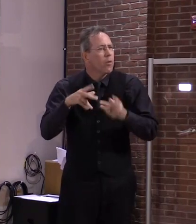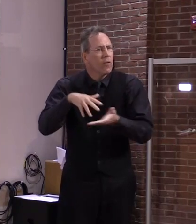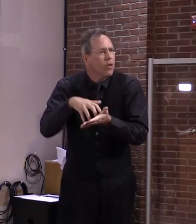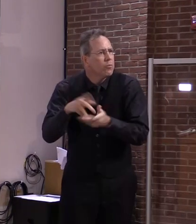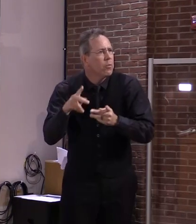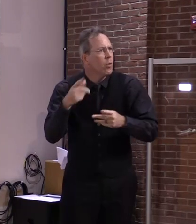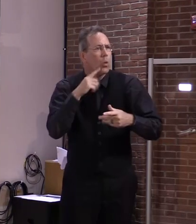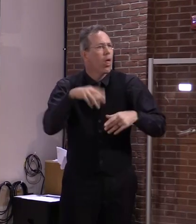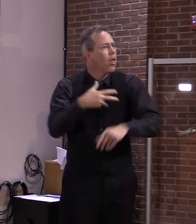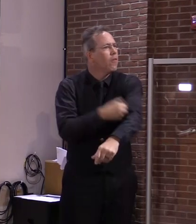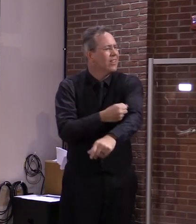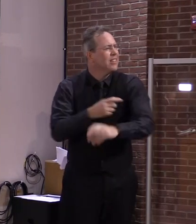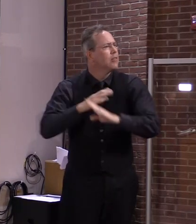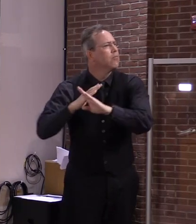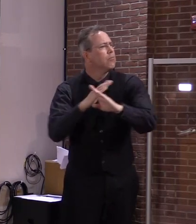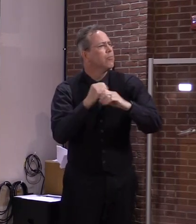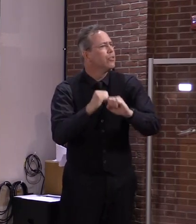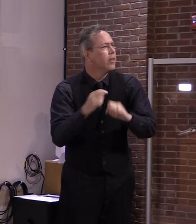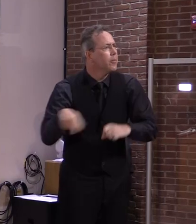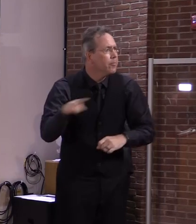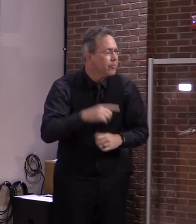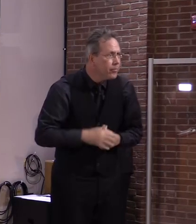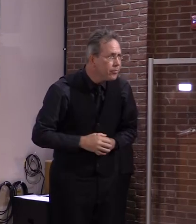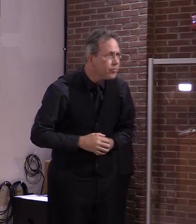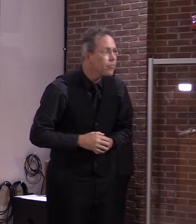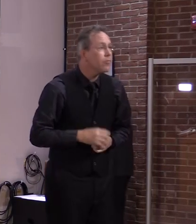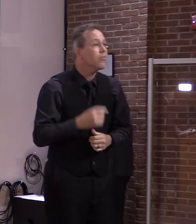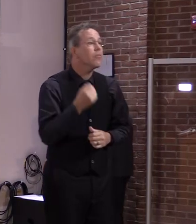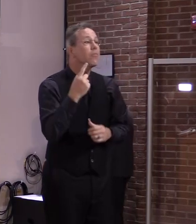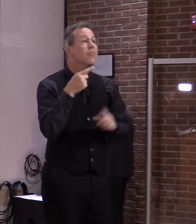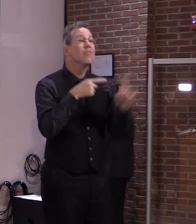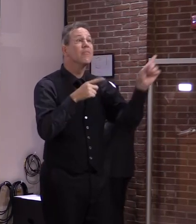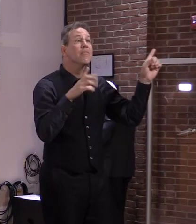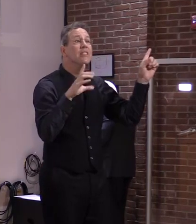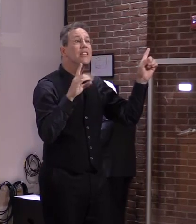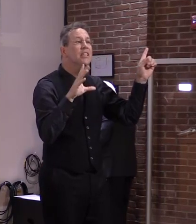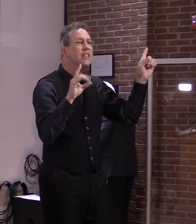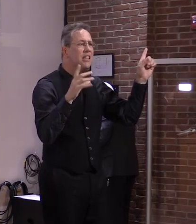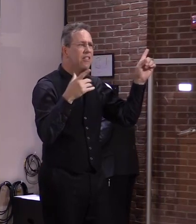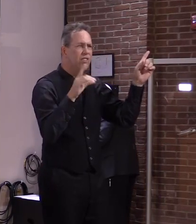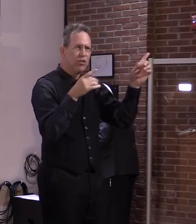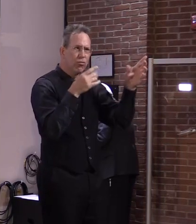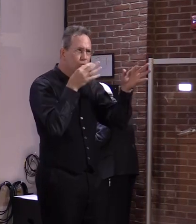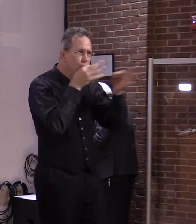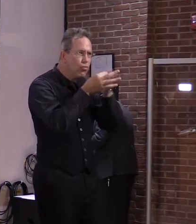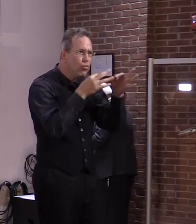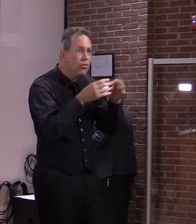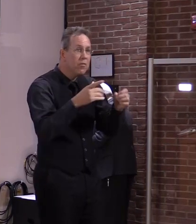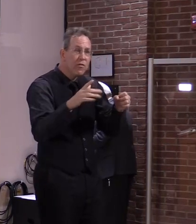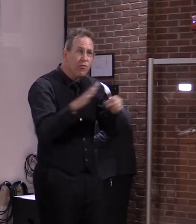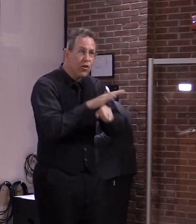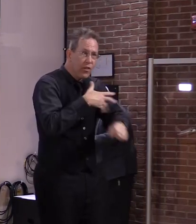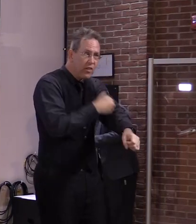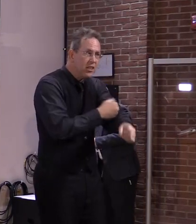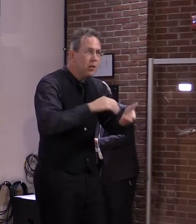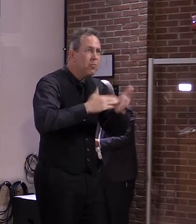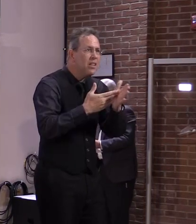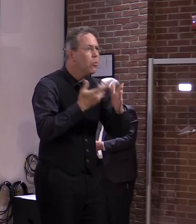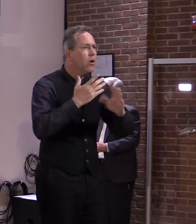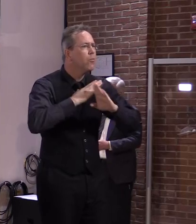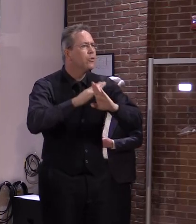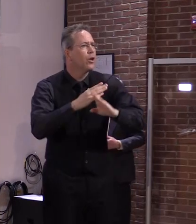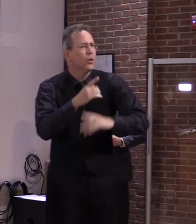as the CDC said, when you're fully vaccinated, you're protected and you have a reduced risk